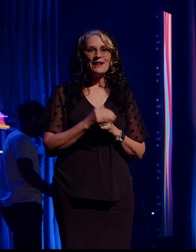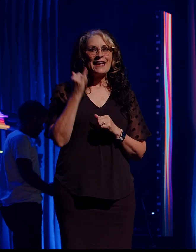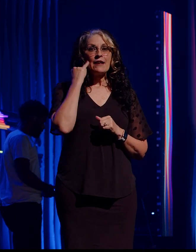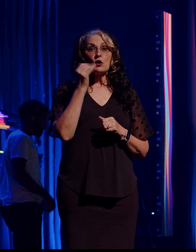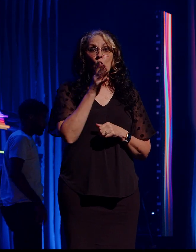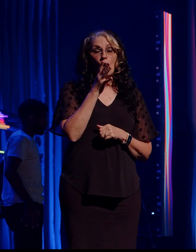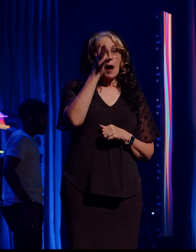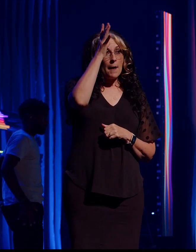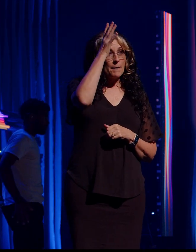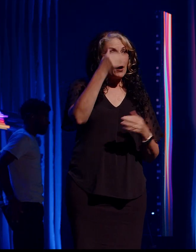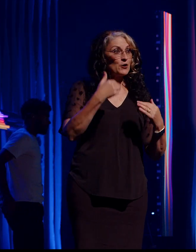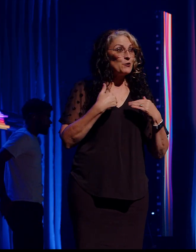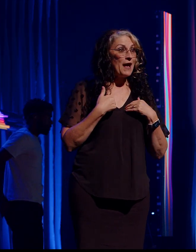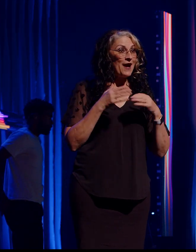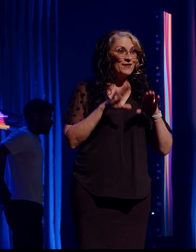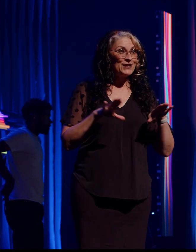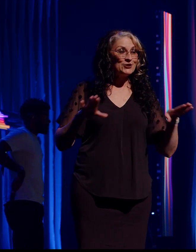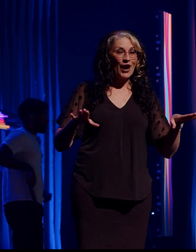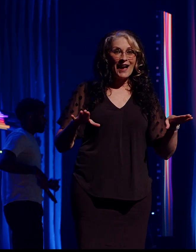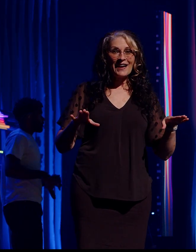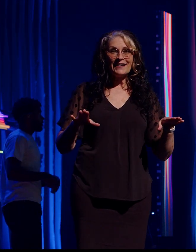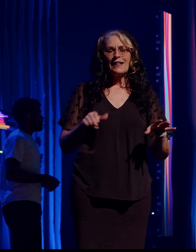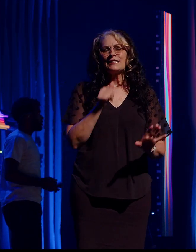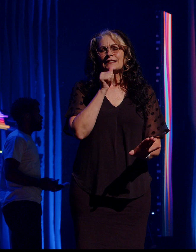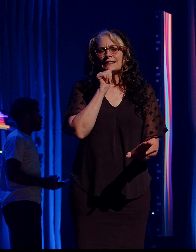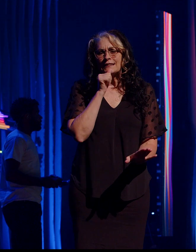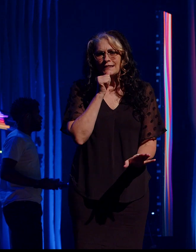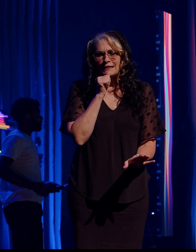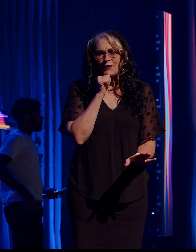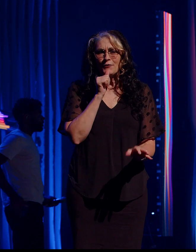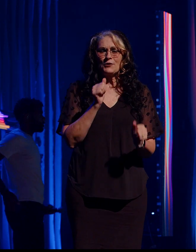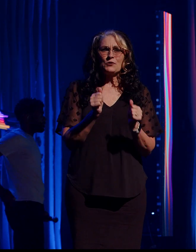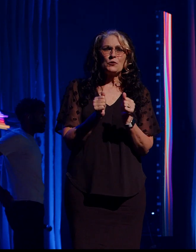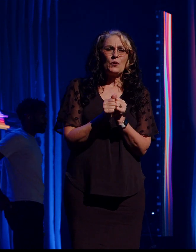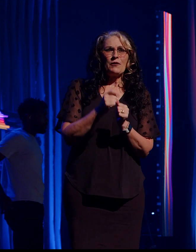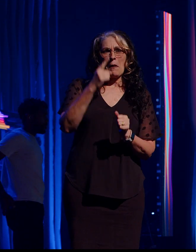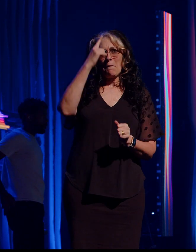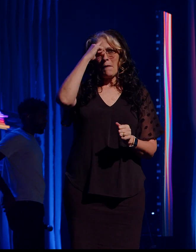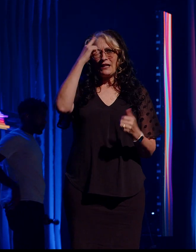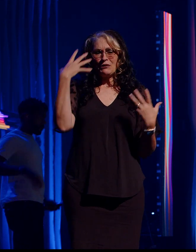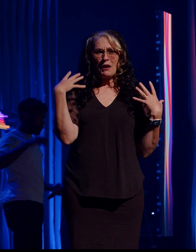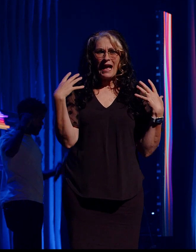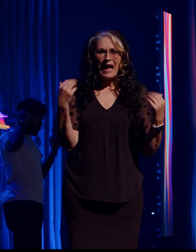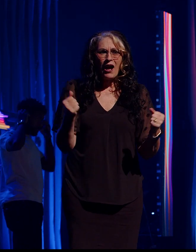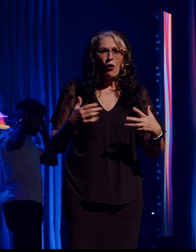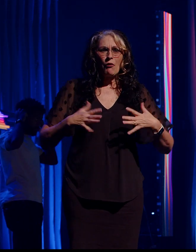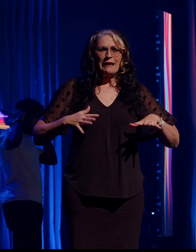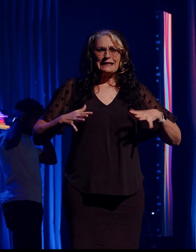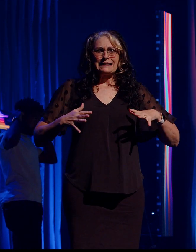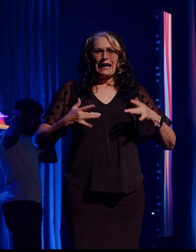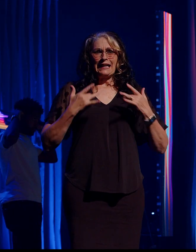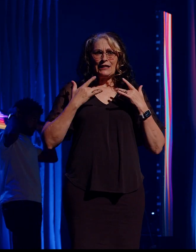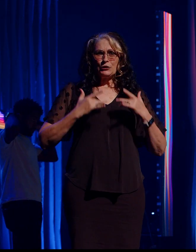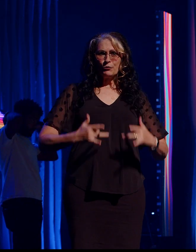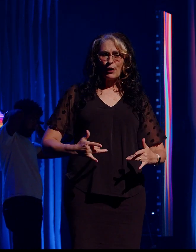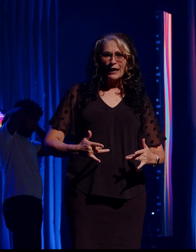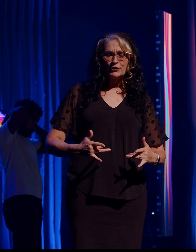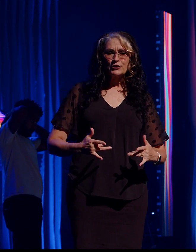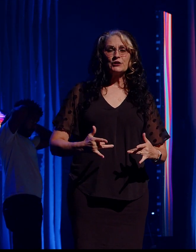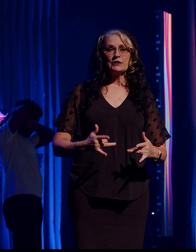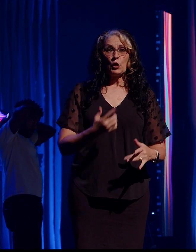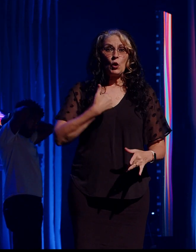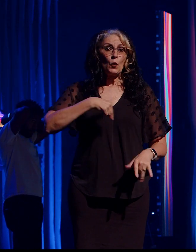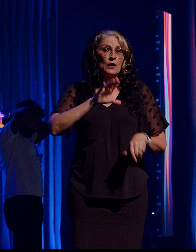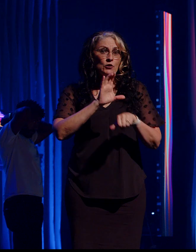you are a parent and you have a child that suffers with mental health or anxiety or depression, we